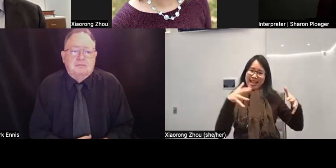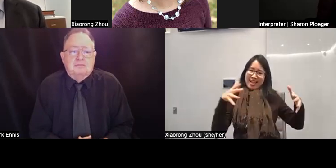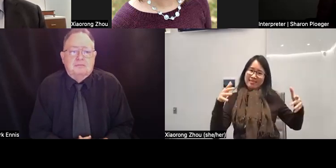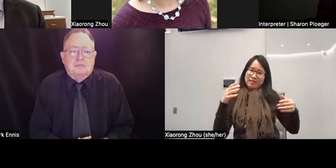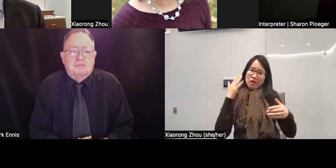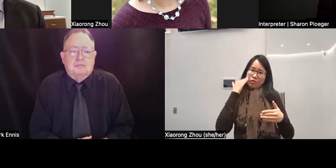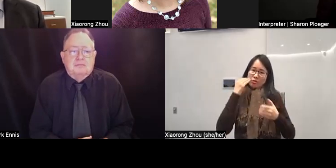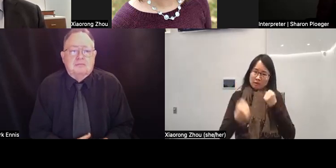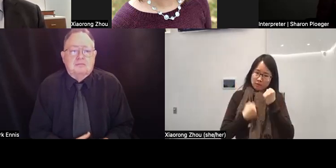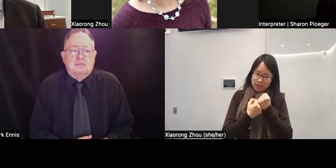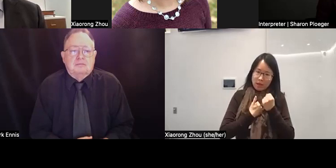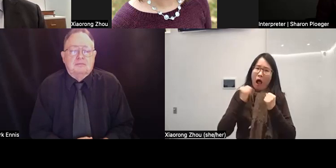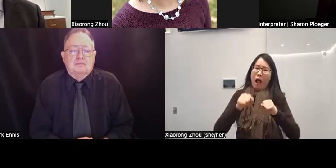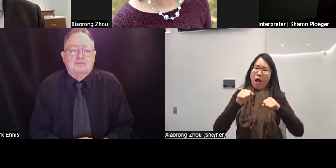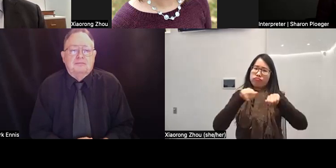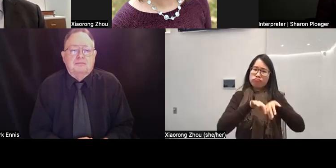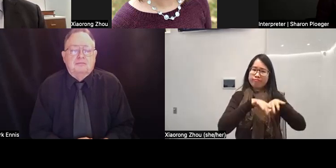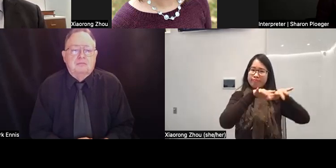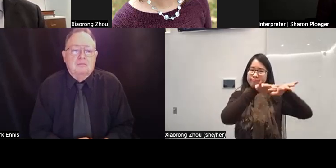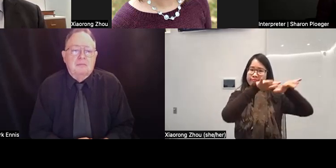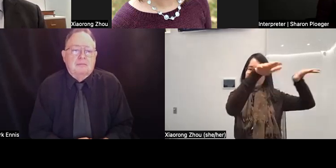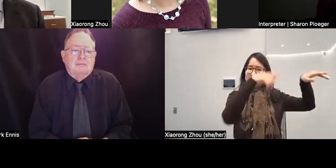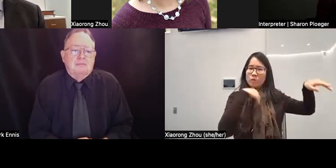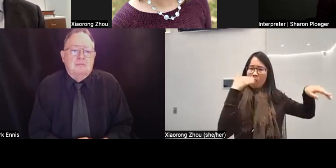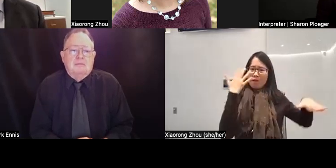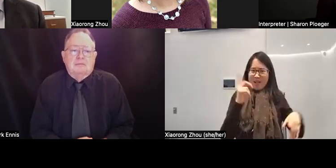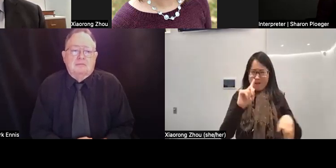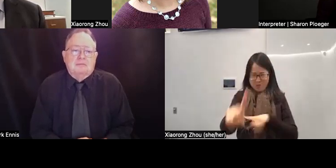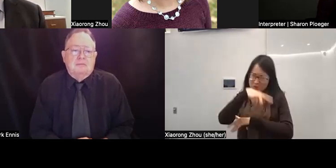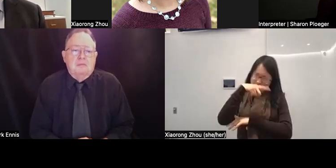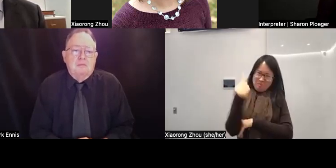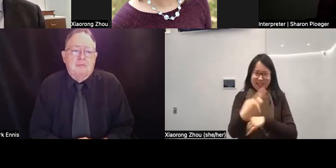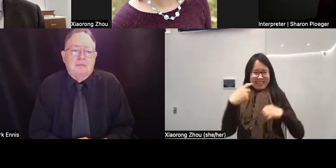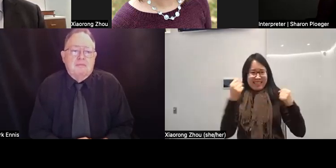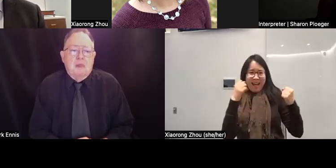wanted to see more expansion, more growth, more support.